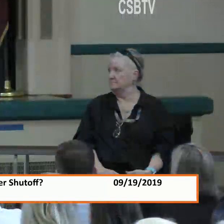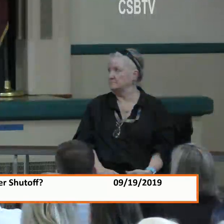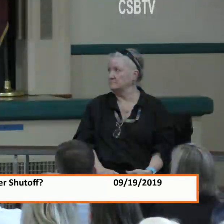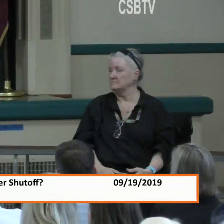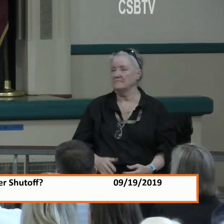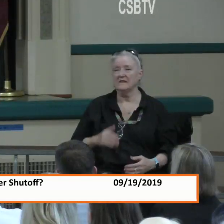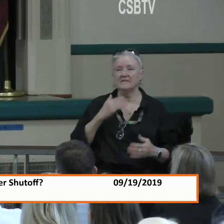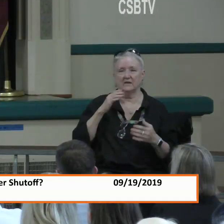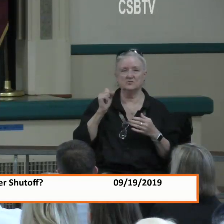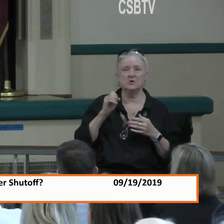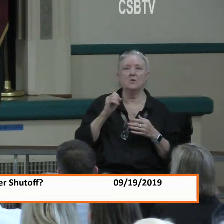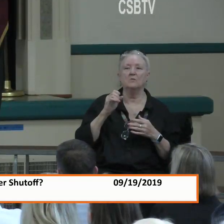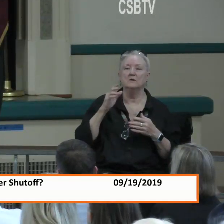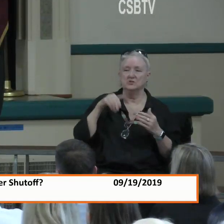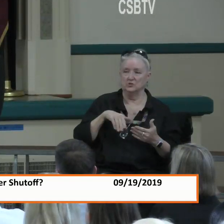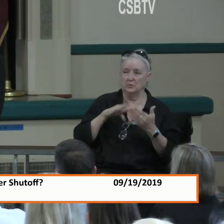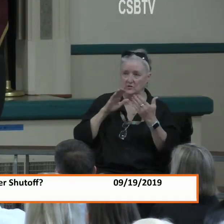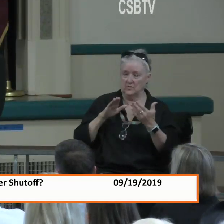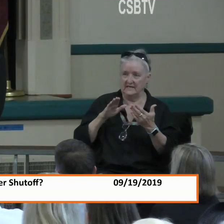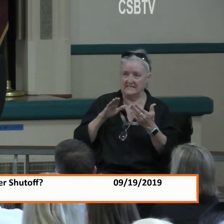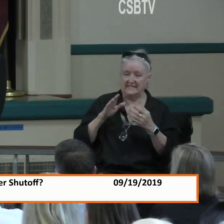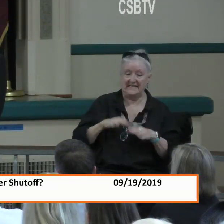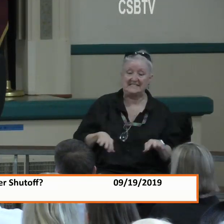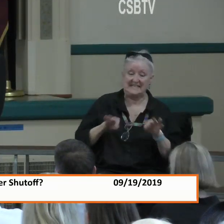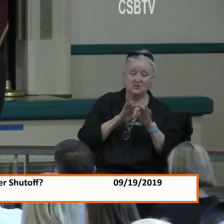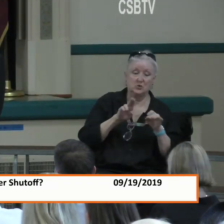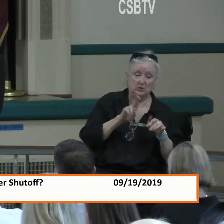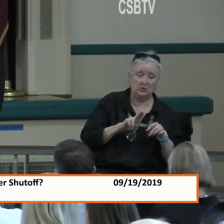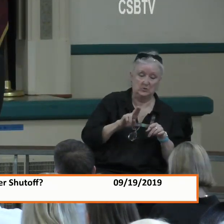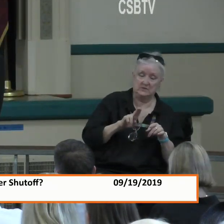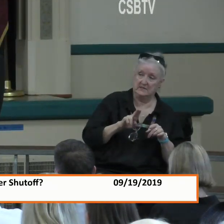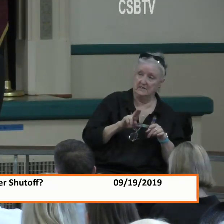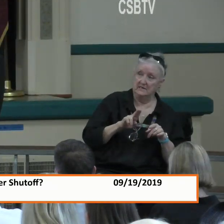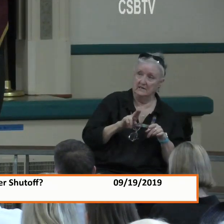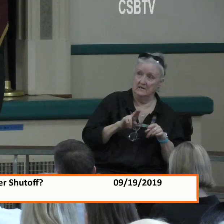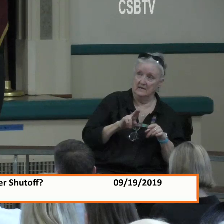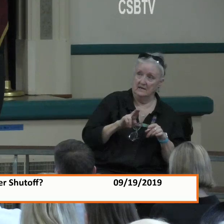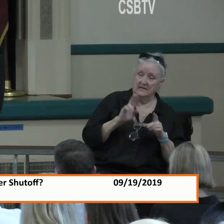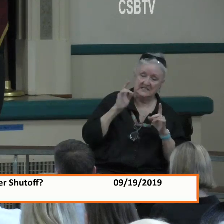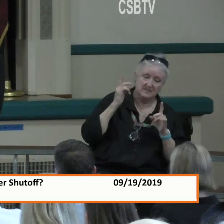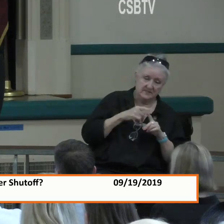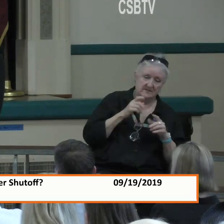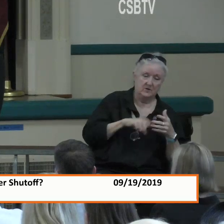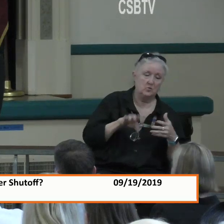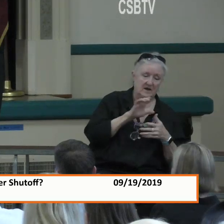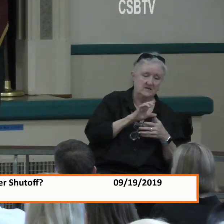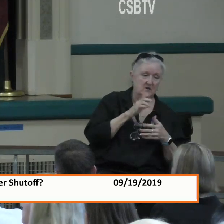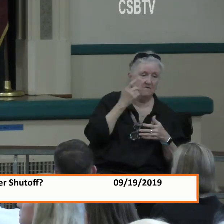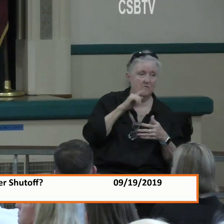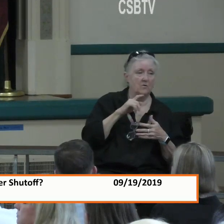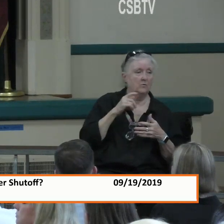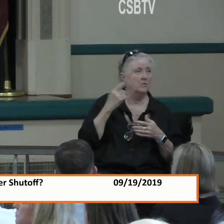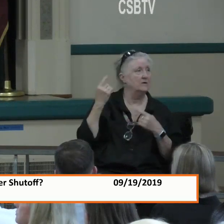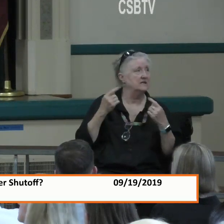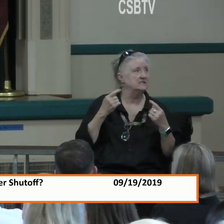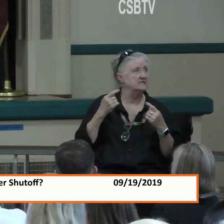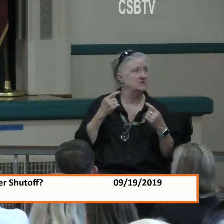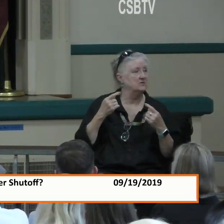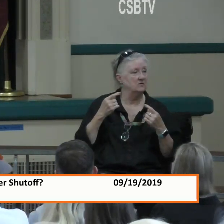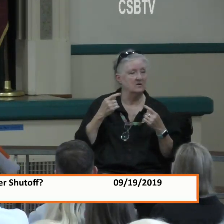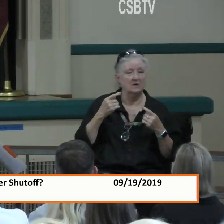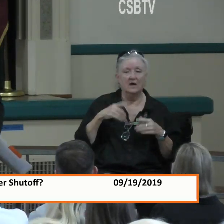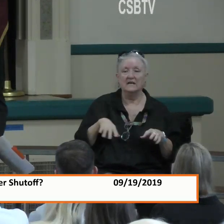Thank you. So to address the essential use, there is a very specific criteria for what we consider essential